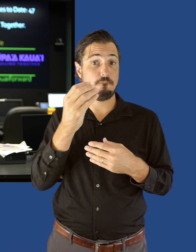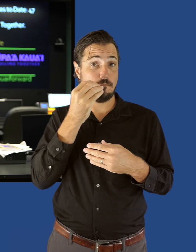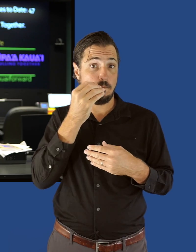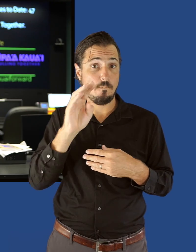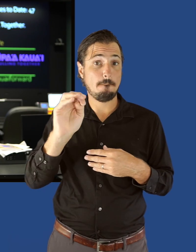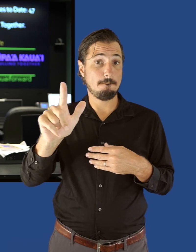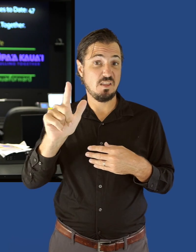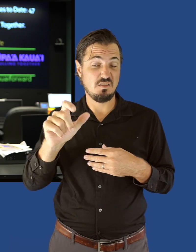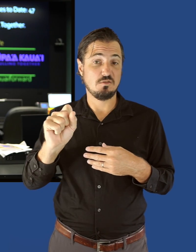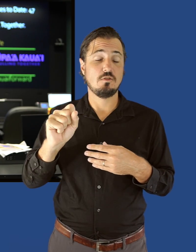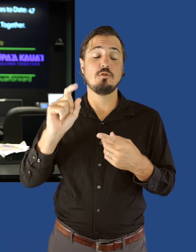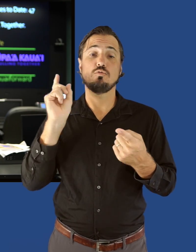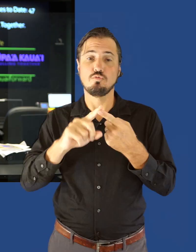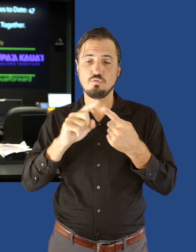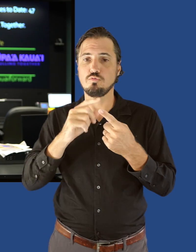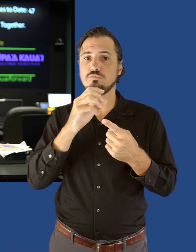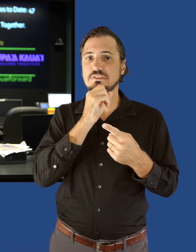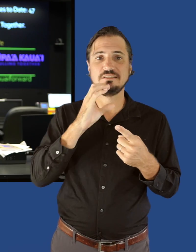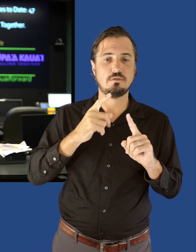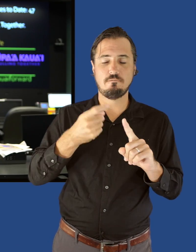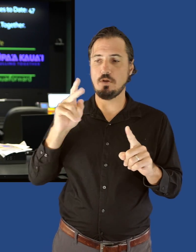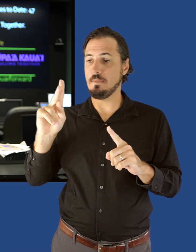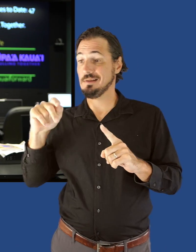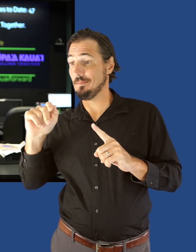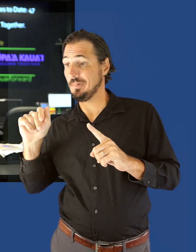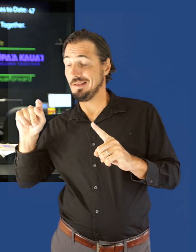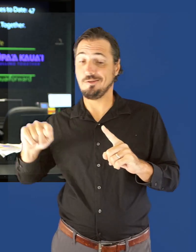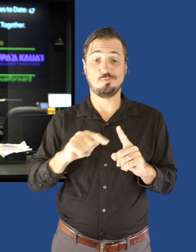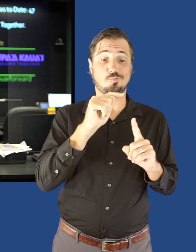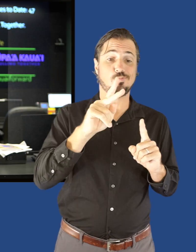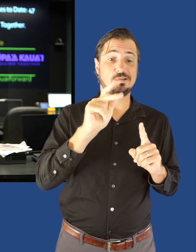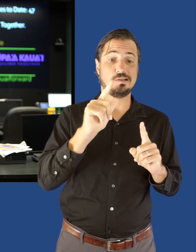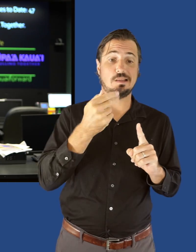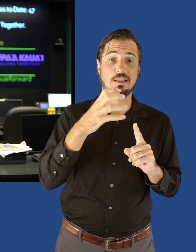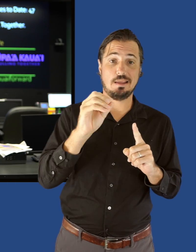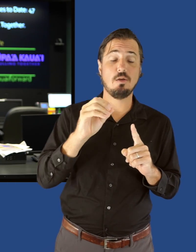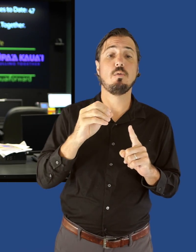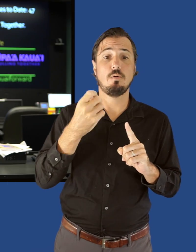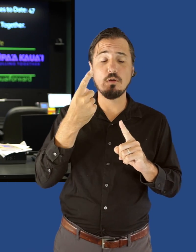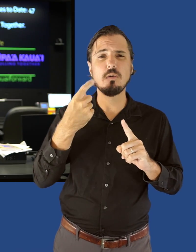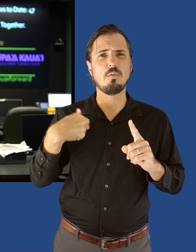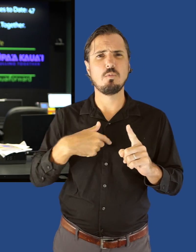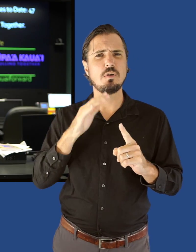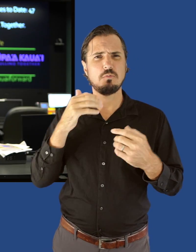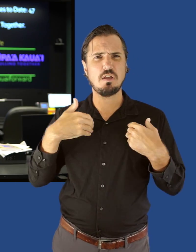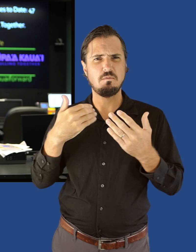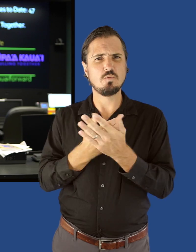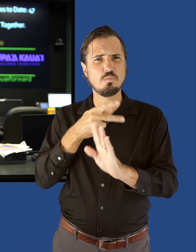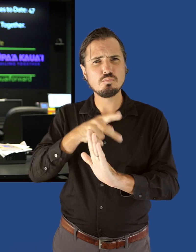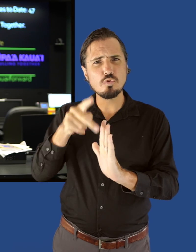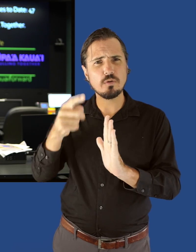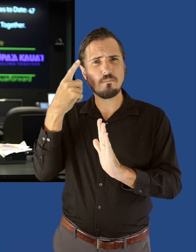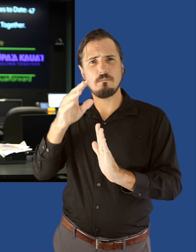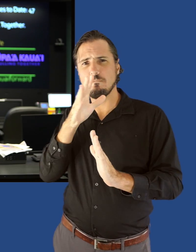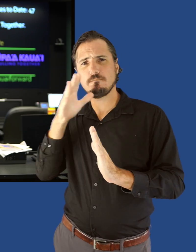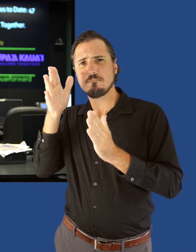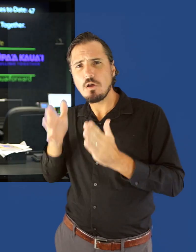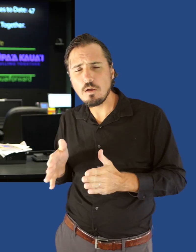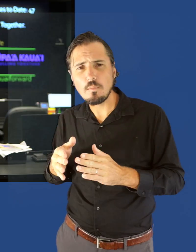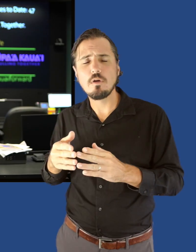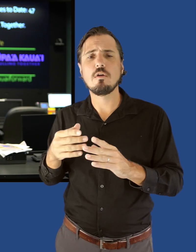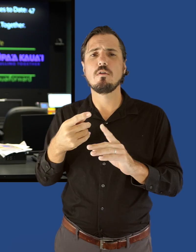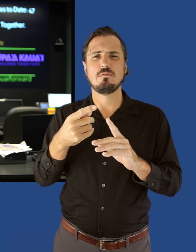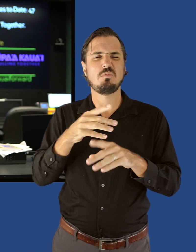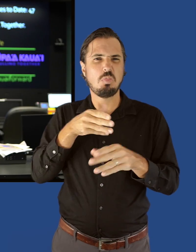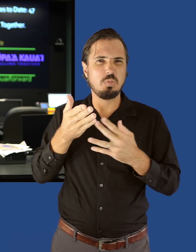to kupuna from Kapa'a to Kalaheo. In addition, programs are being deployed for farmers, and our Office